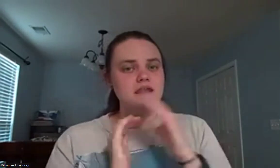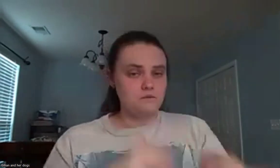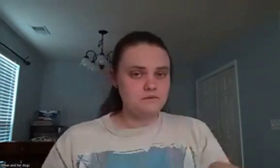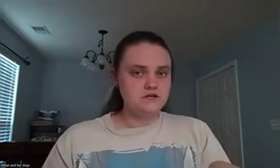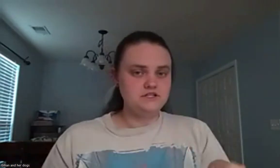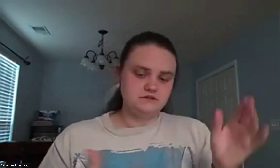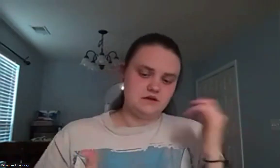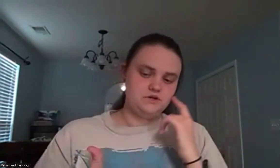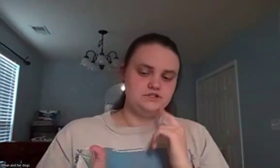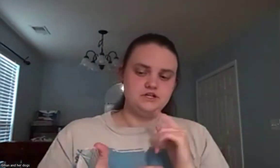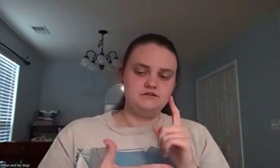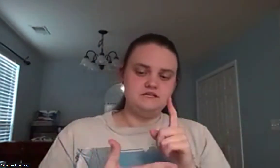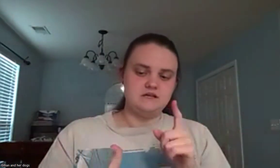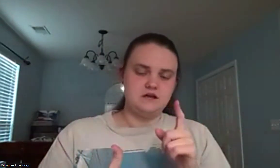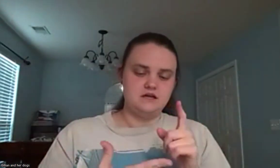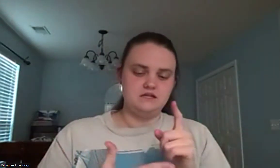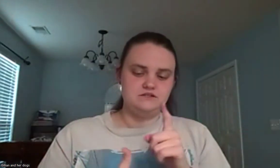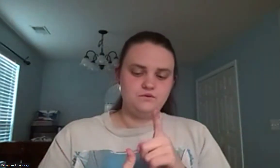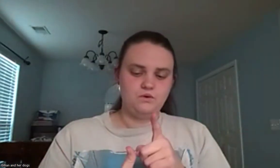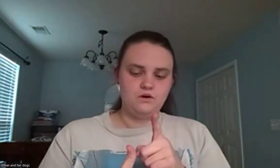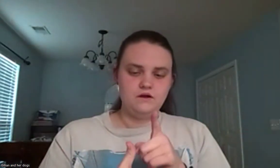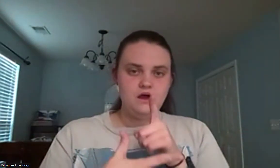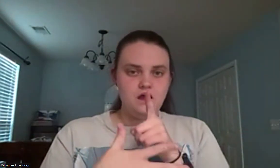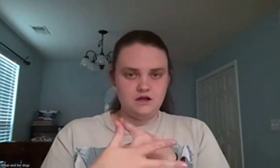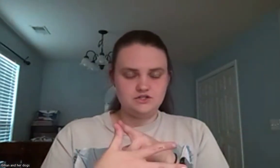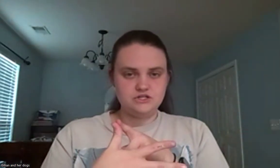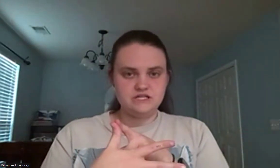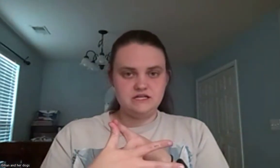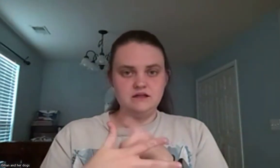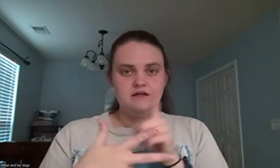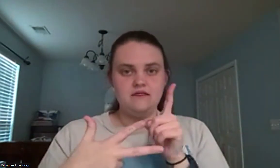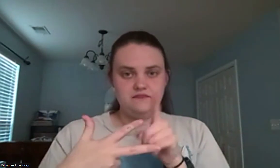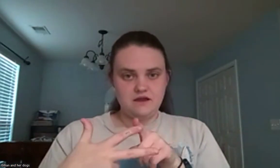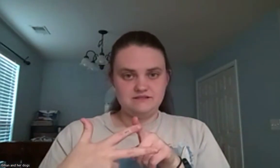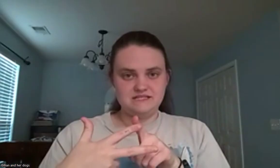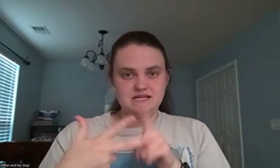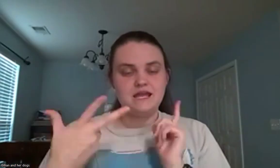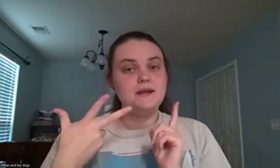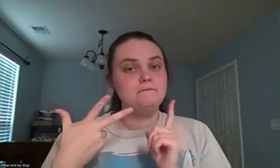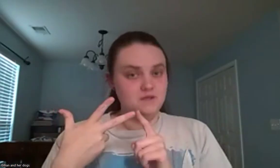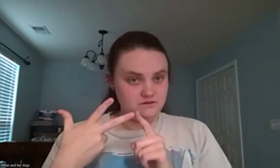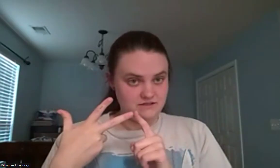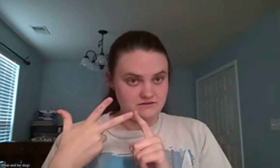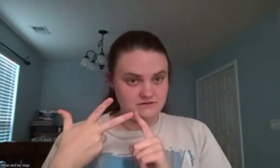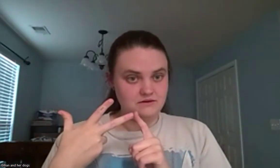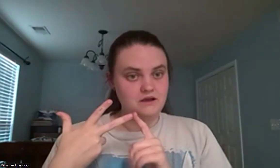what I'm going to do is I'm going to show you these signs for hundred, thousand, and million.